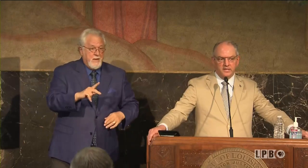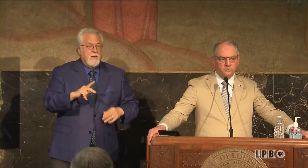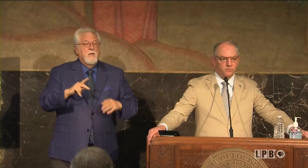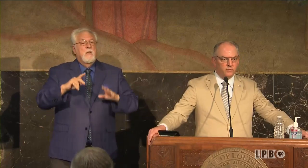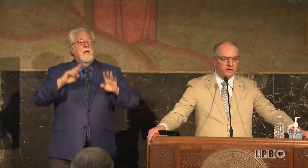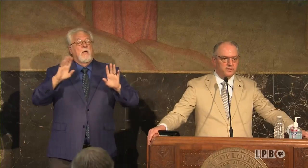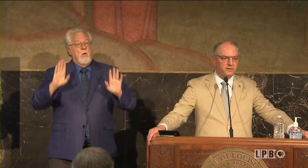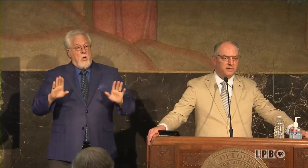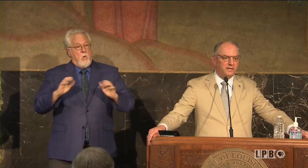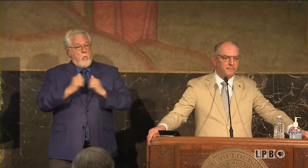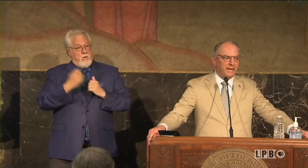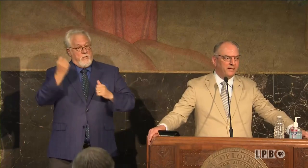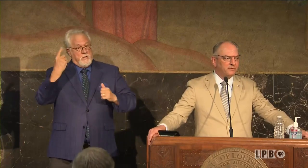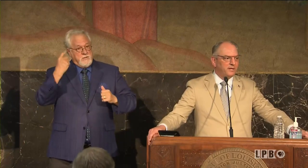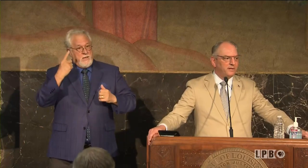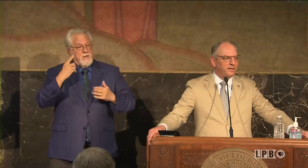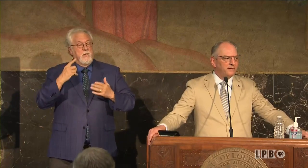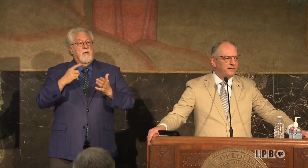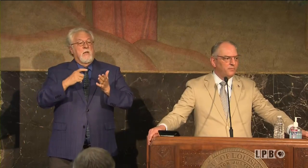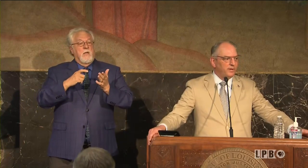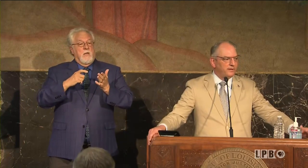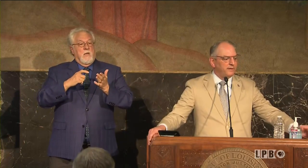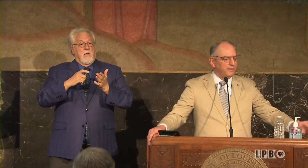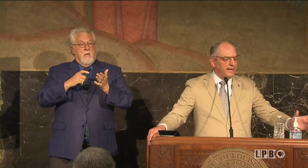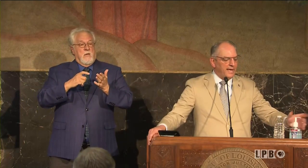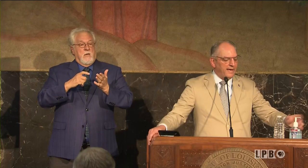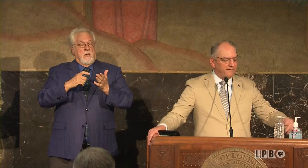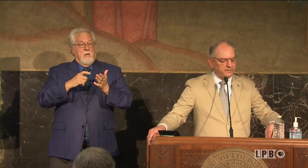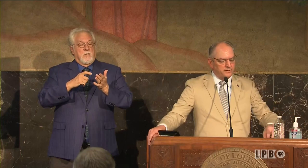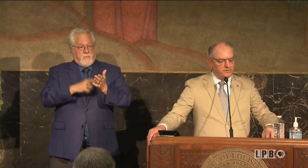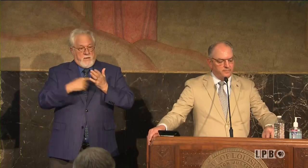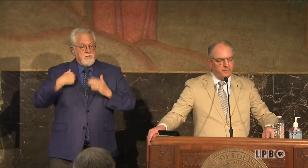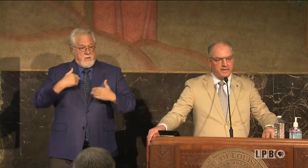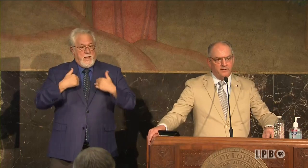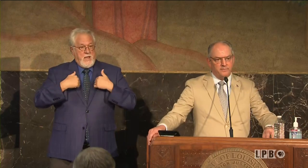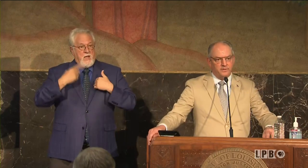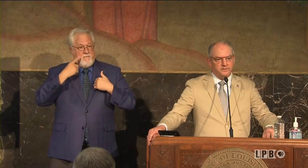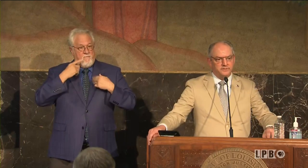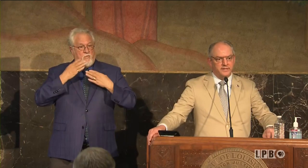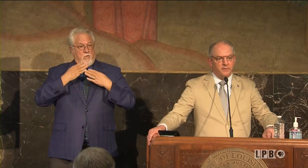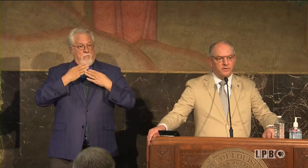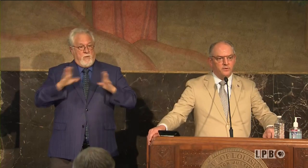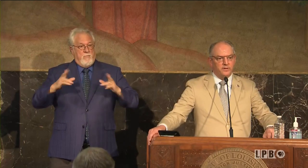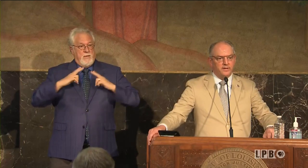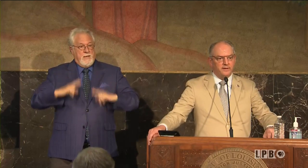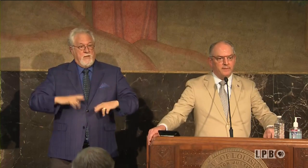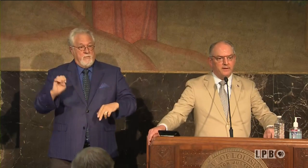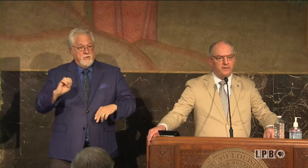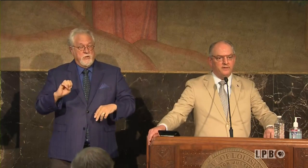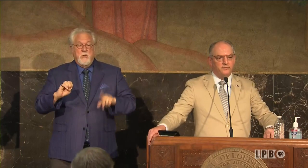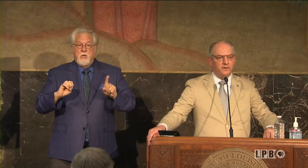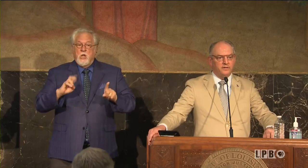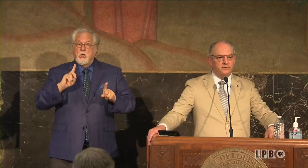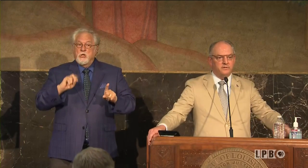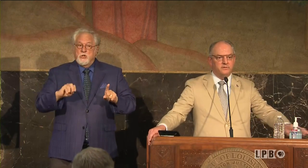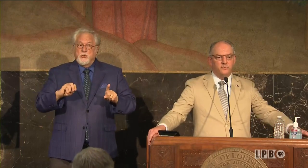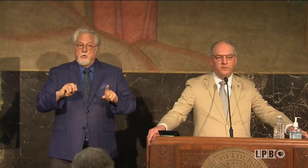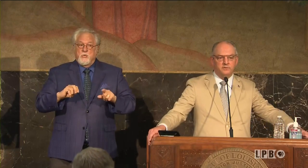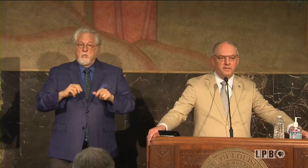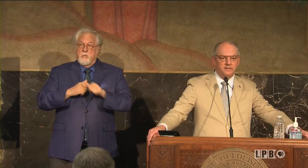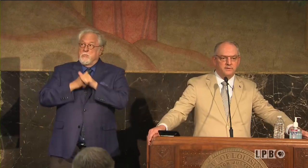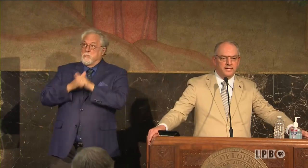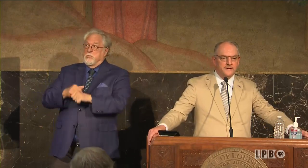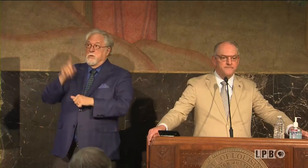of things, with the demands that we have on the public health emergency. And we're doing it in a manner that is fully consistent